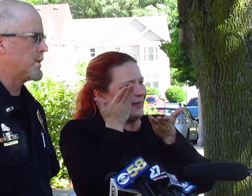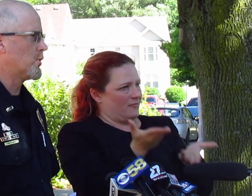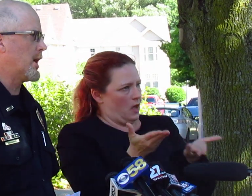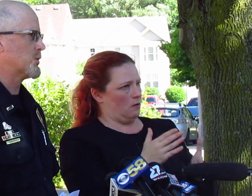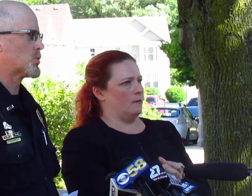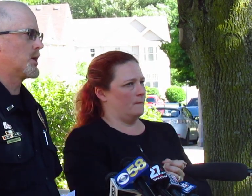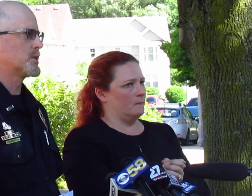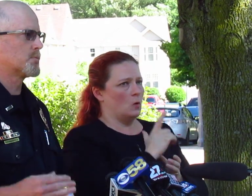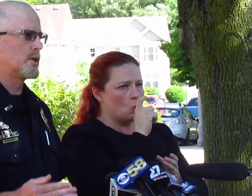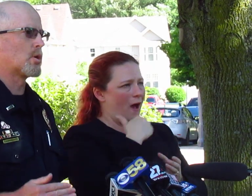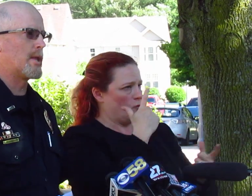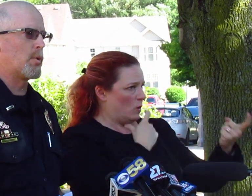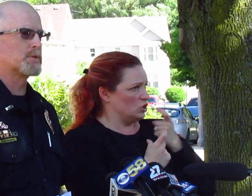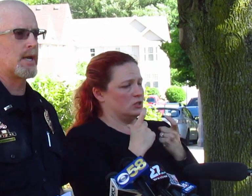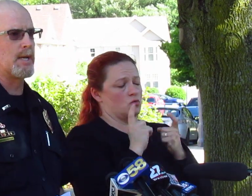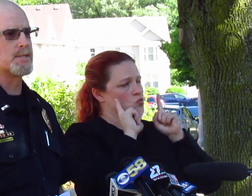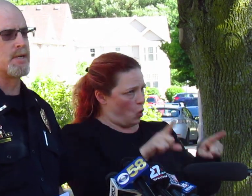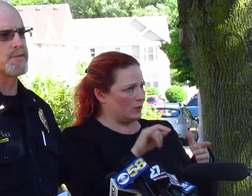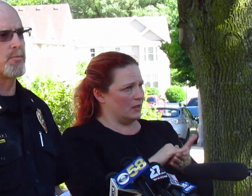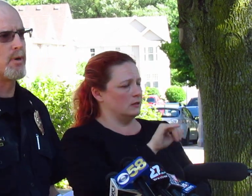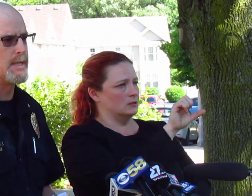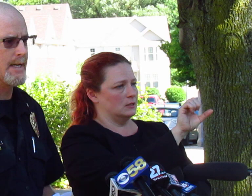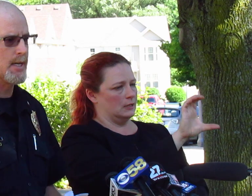to the people who have those questions. Please go to that website again,